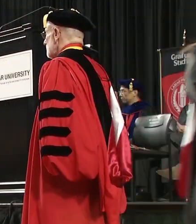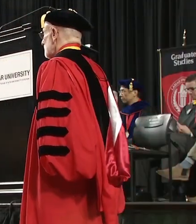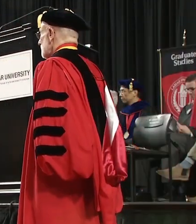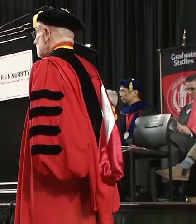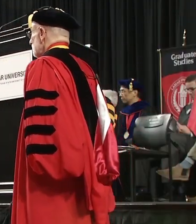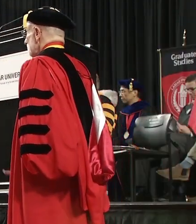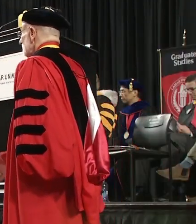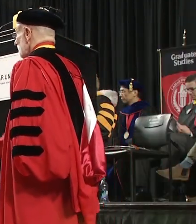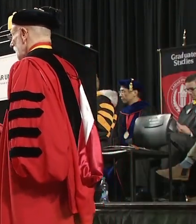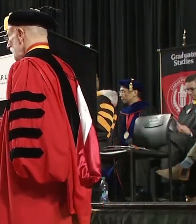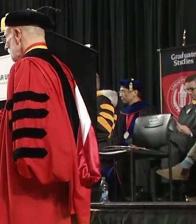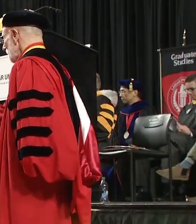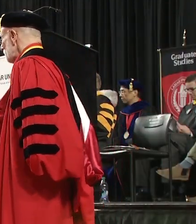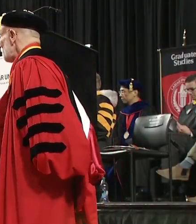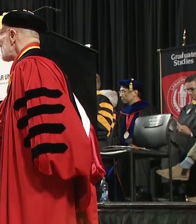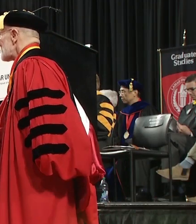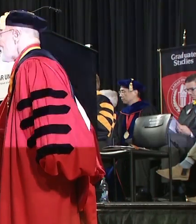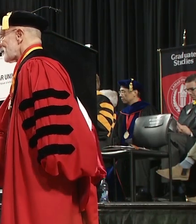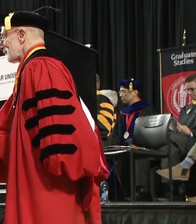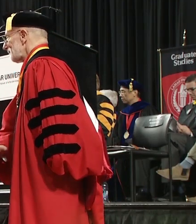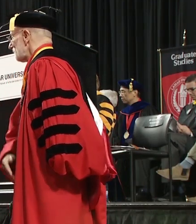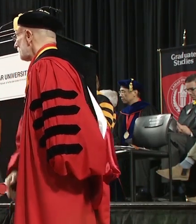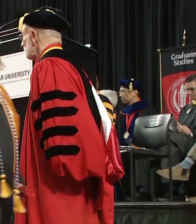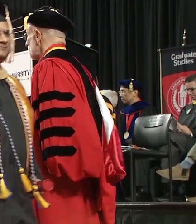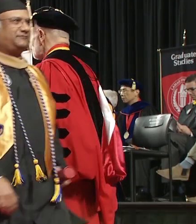Brennan Chase Doty.